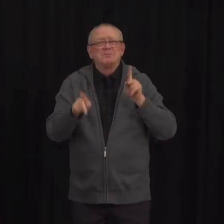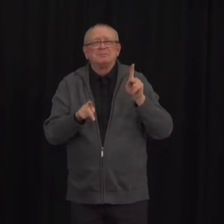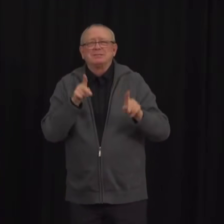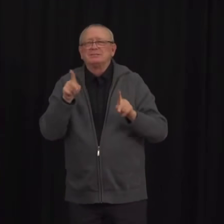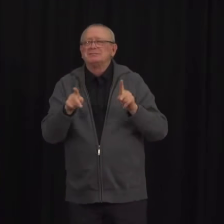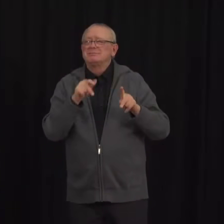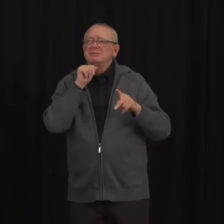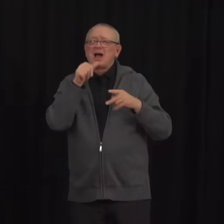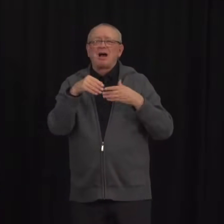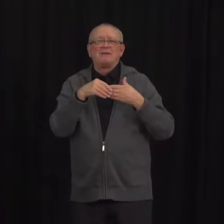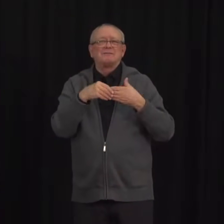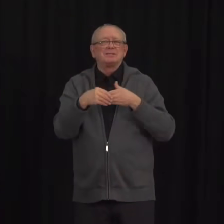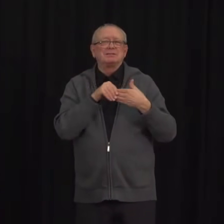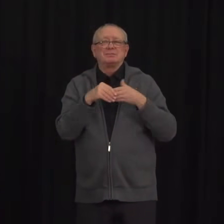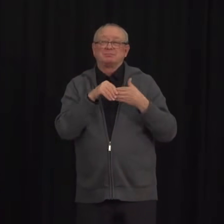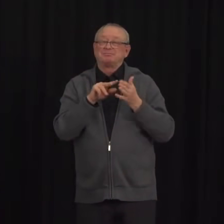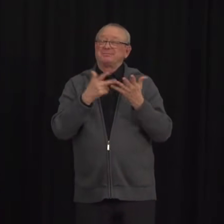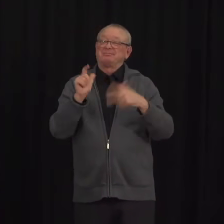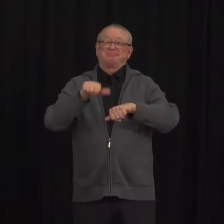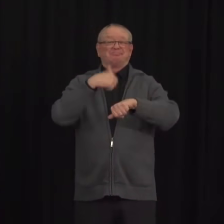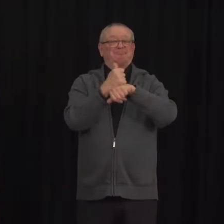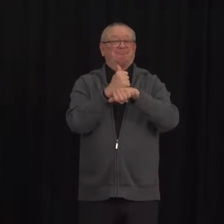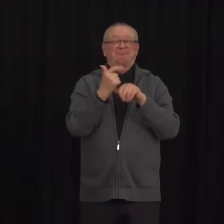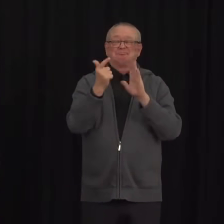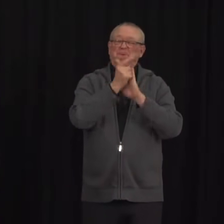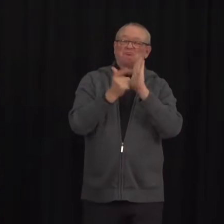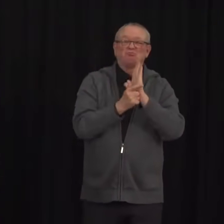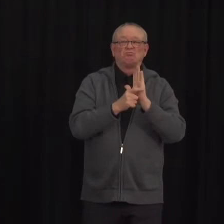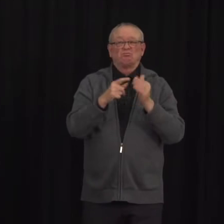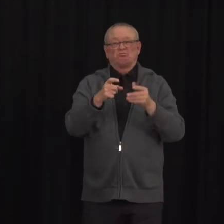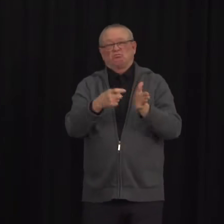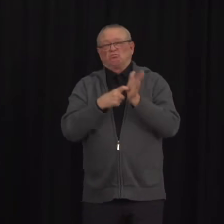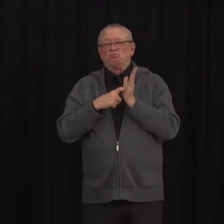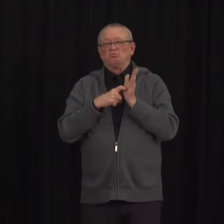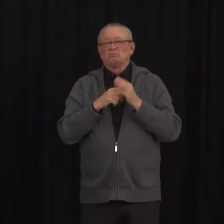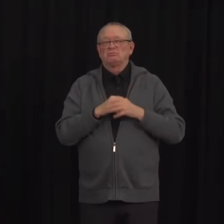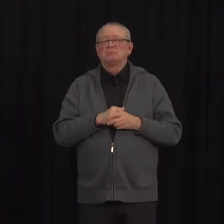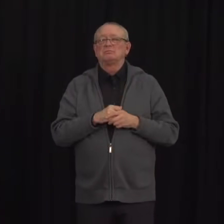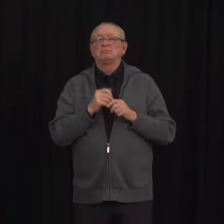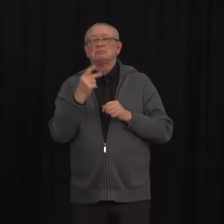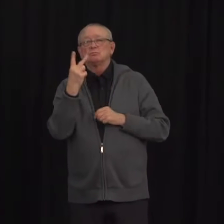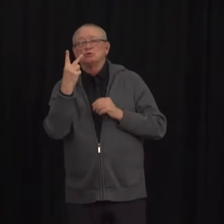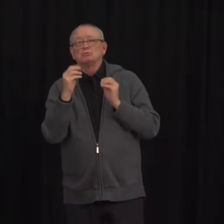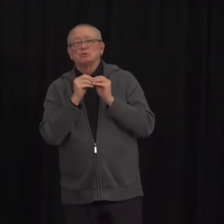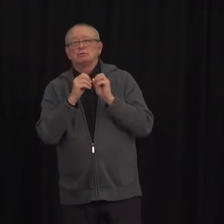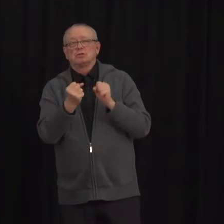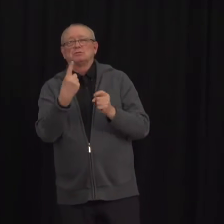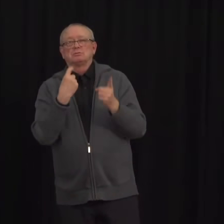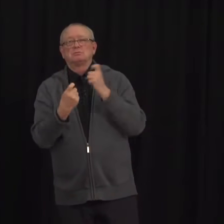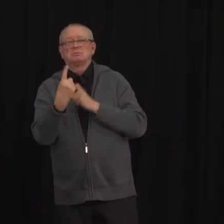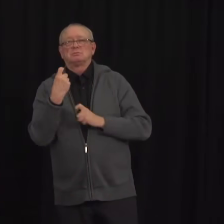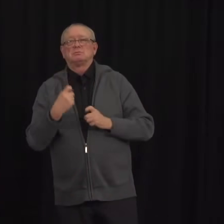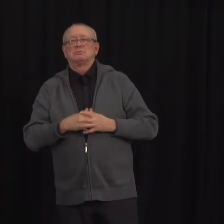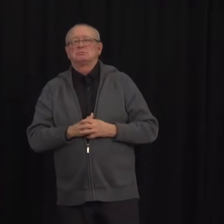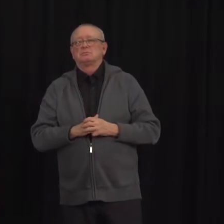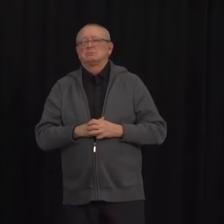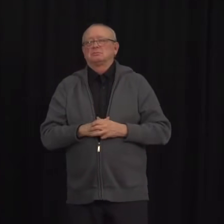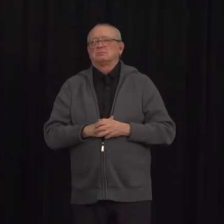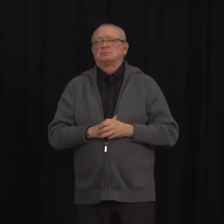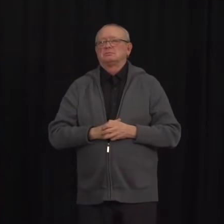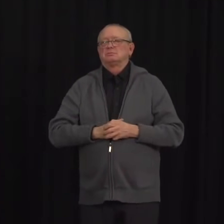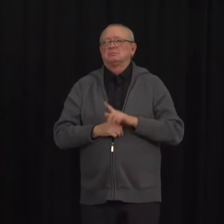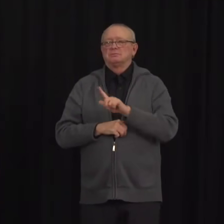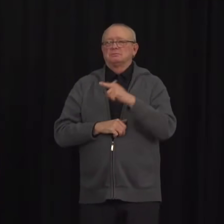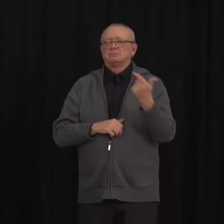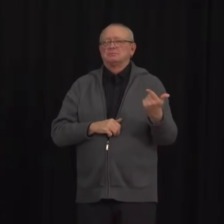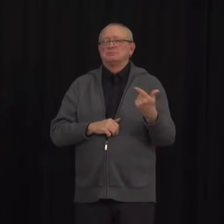legally required. Okay, we have time for 3 more questions today. Operator, could you please put through the next question? Thank you. The next